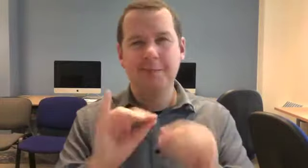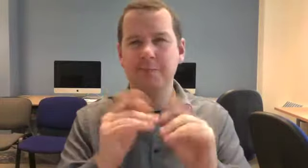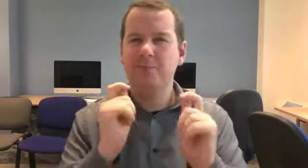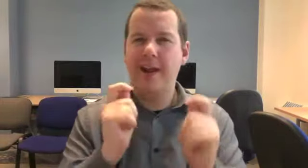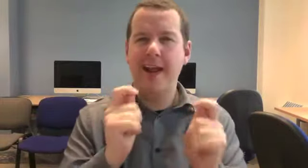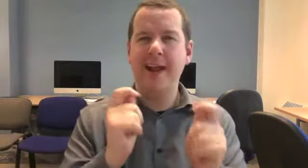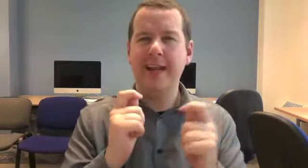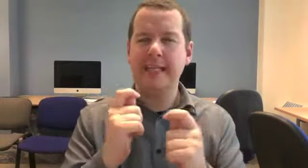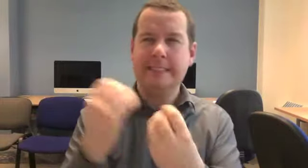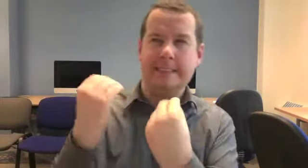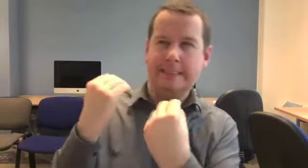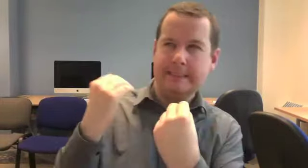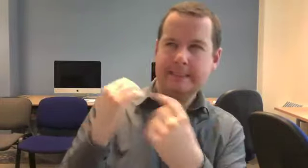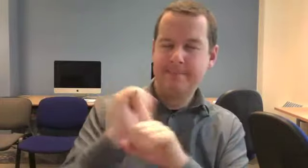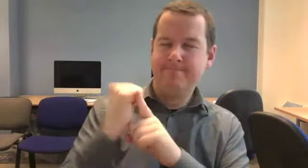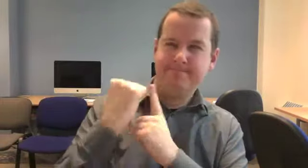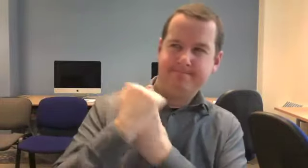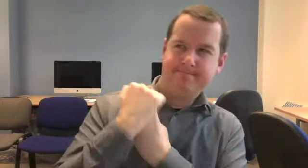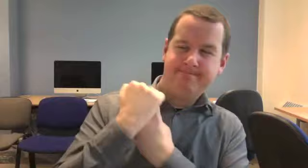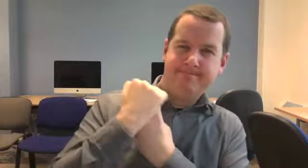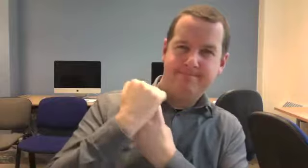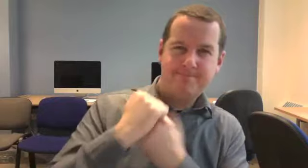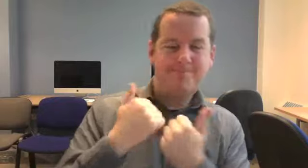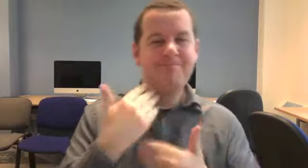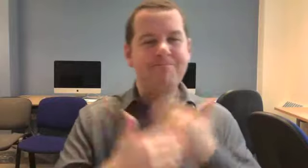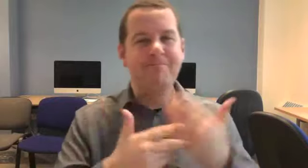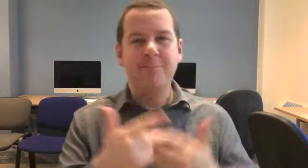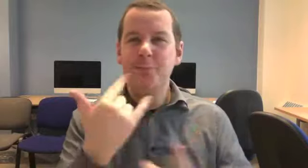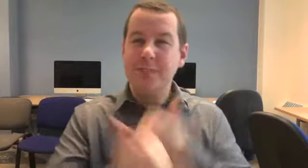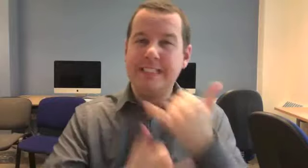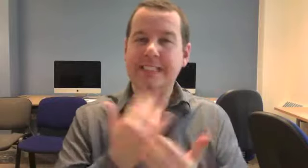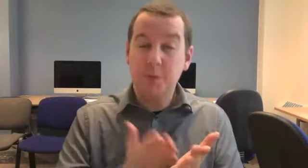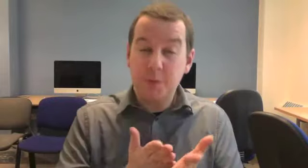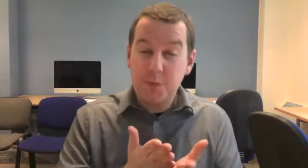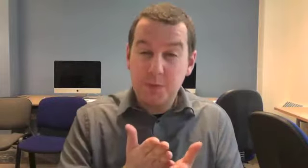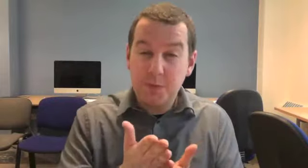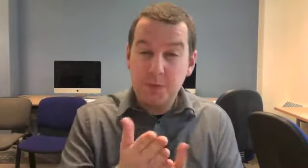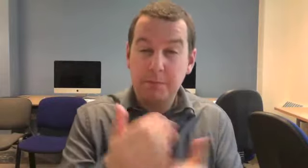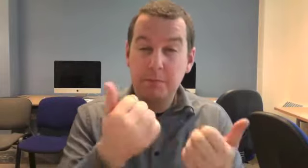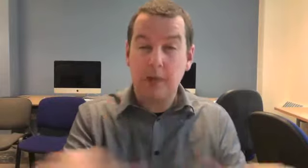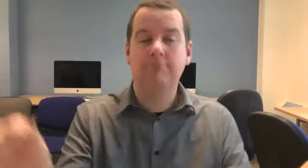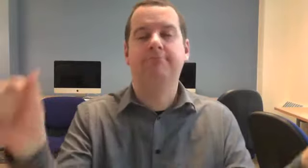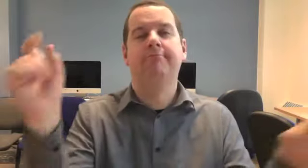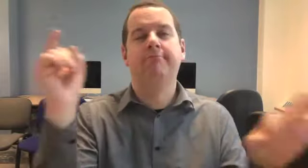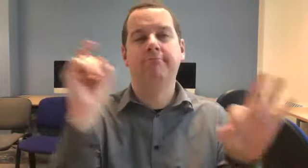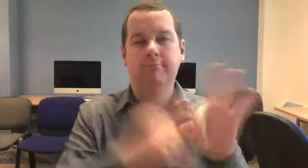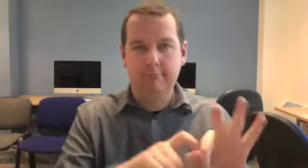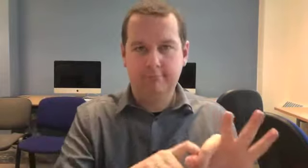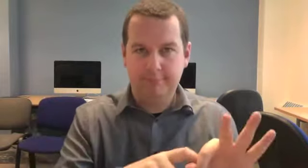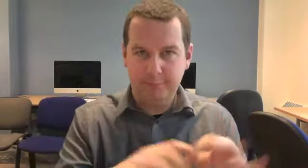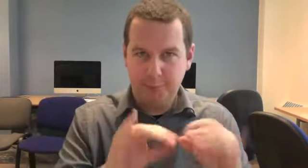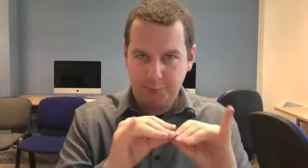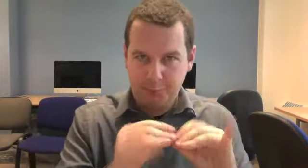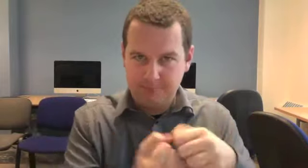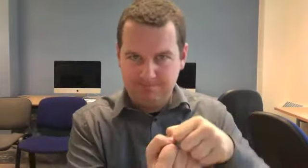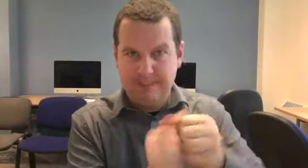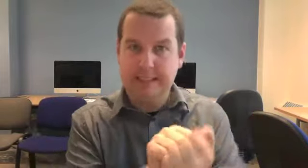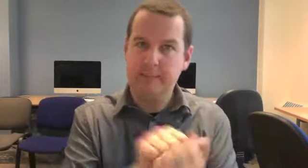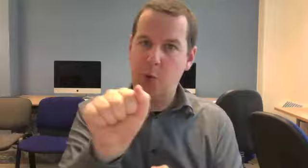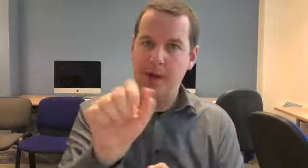for Deaf Studies for my interpreter training, where they brushed all the bad habits out of me. And then after 2 years of that, I became a